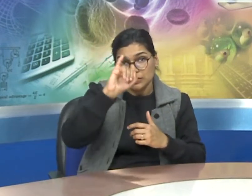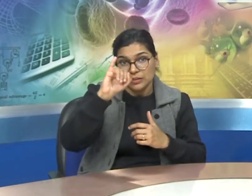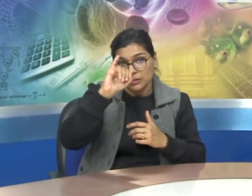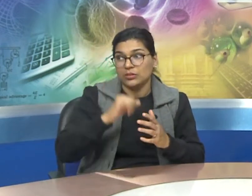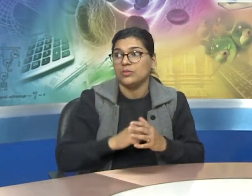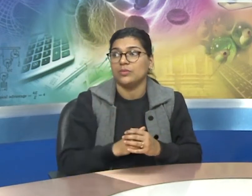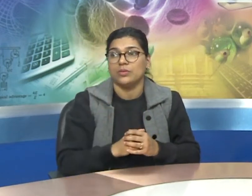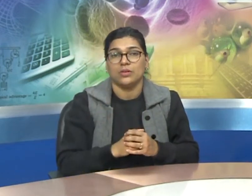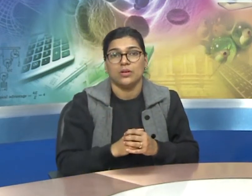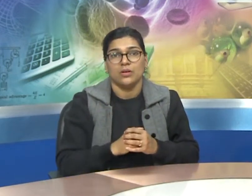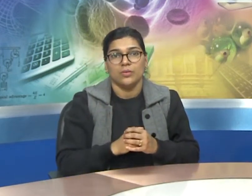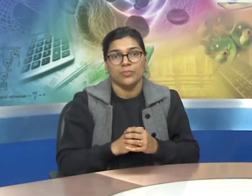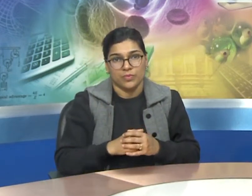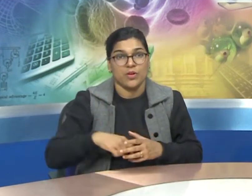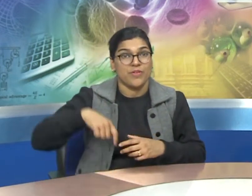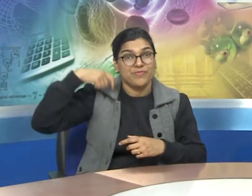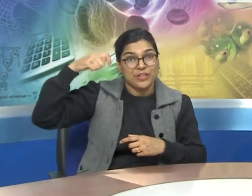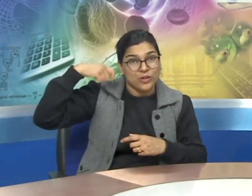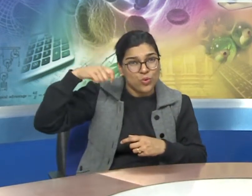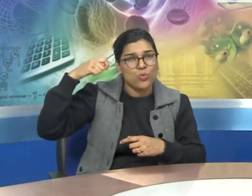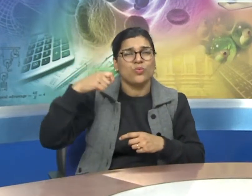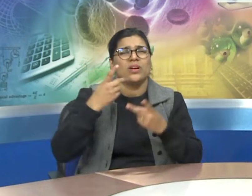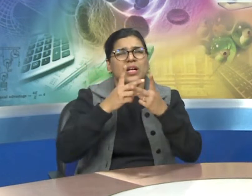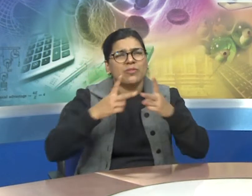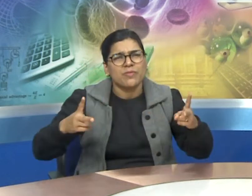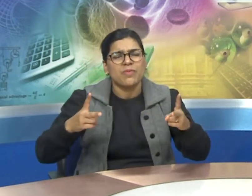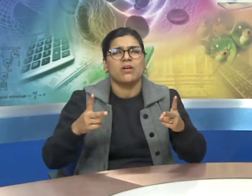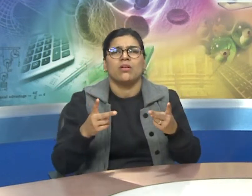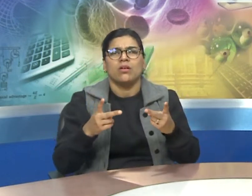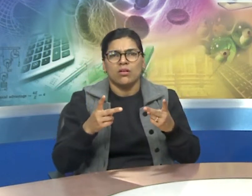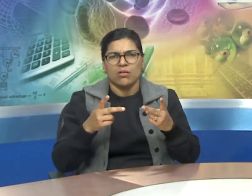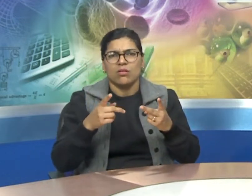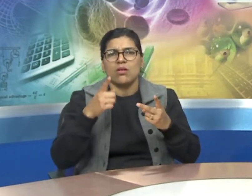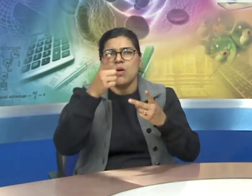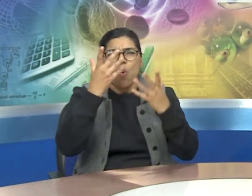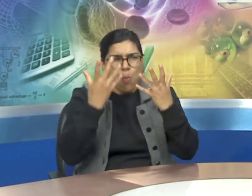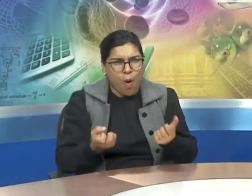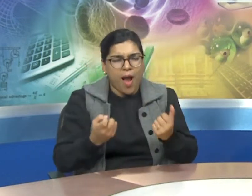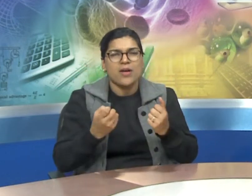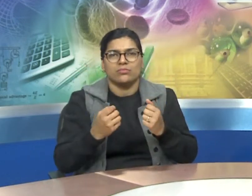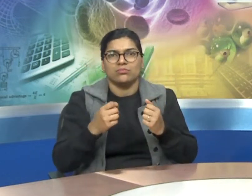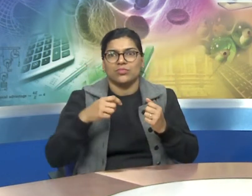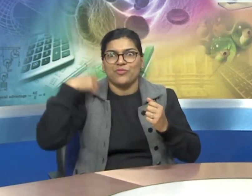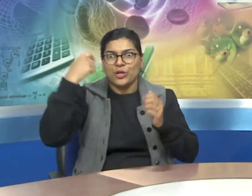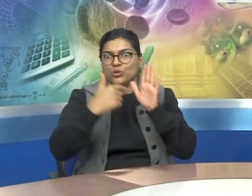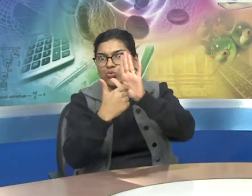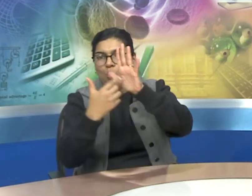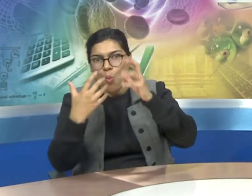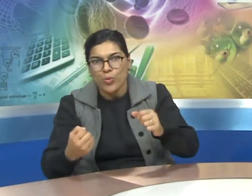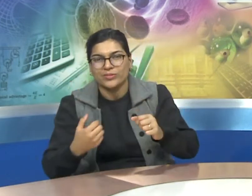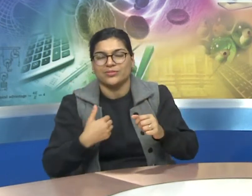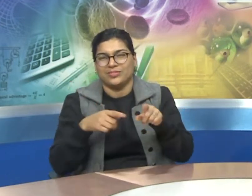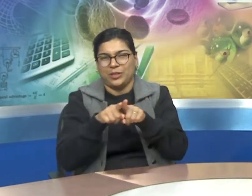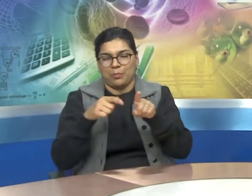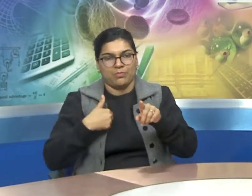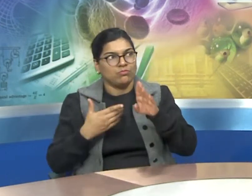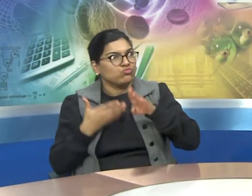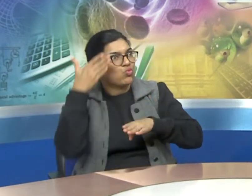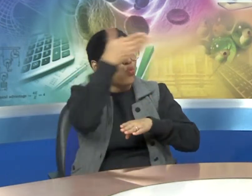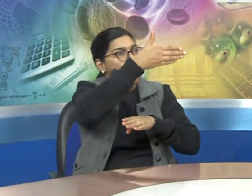any leaf. And the sixth point explains that we can also insert any media clip.